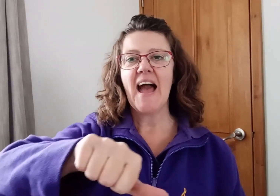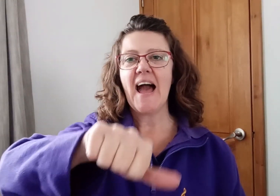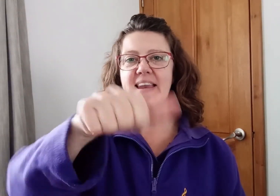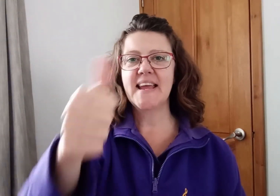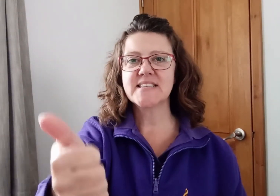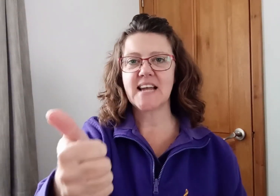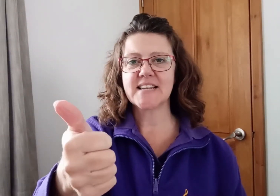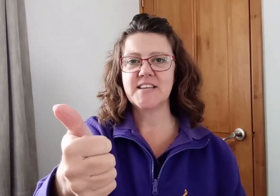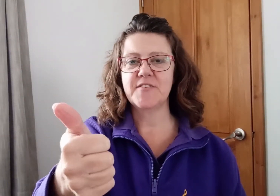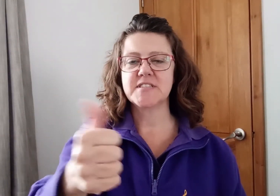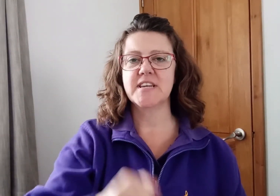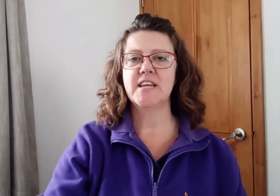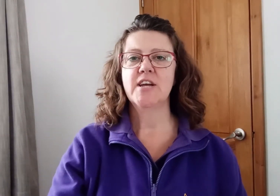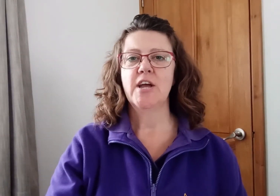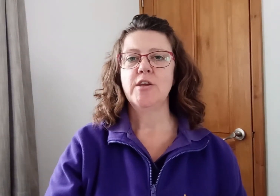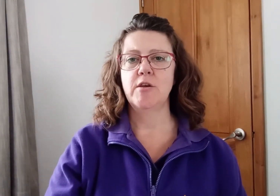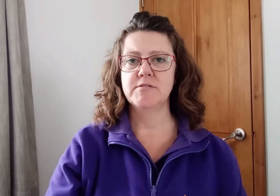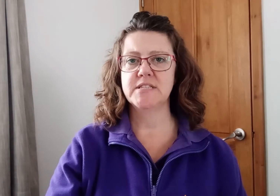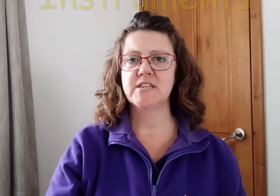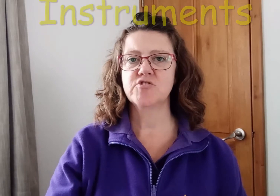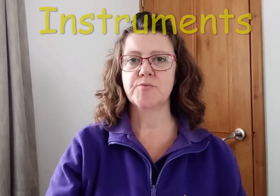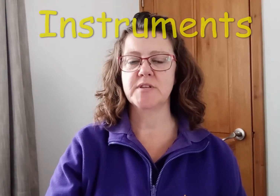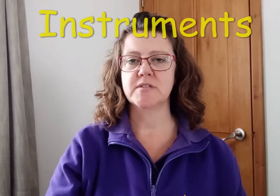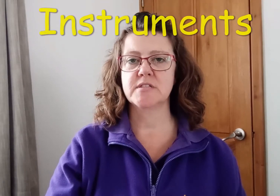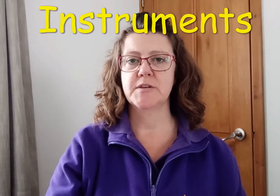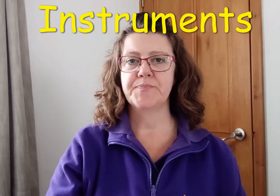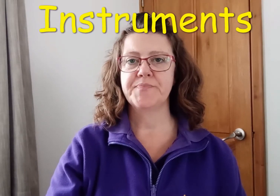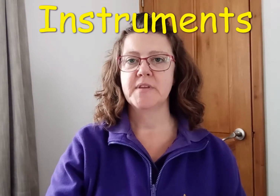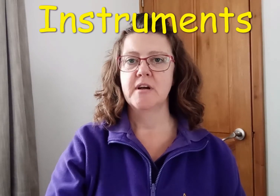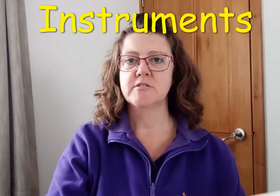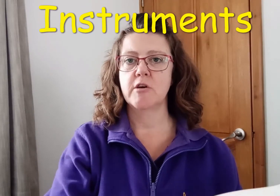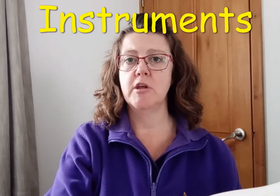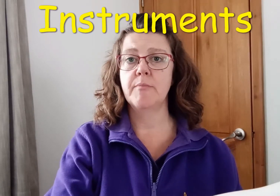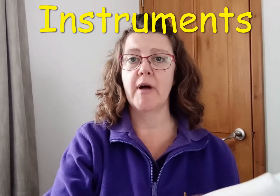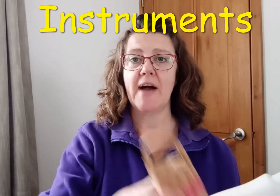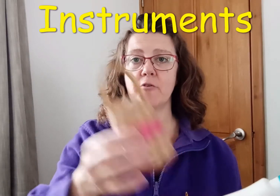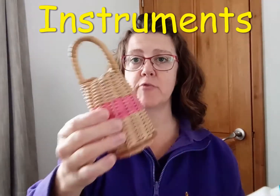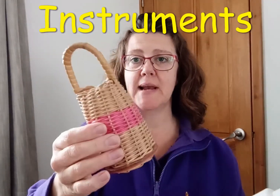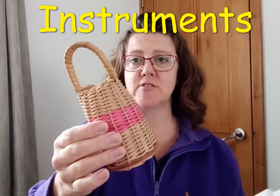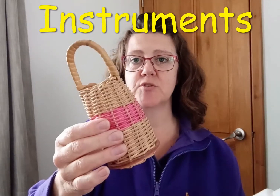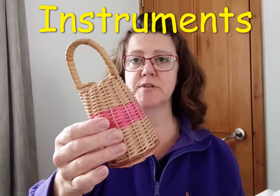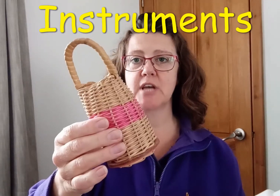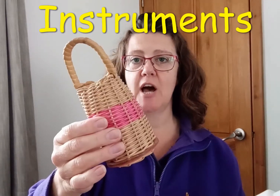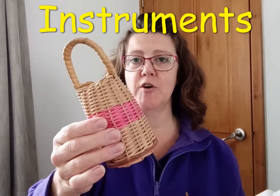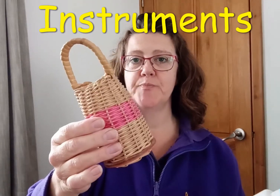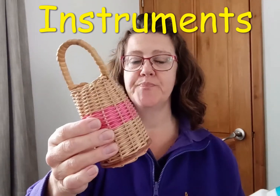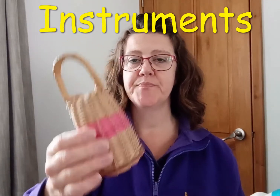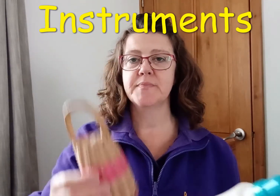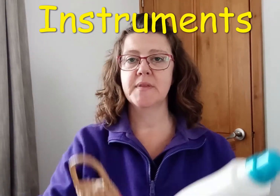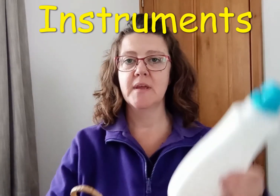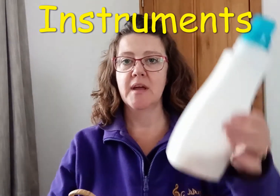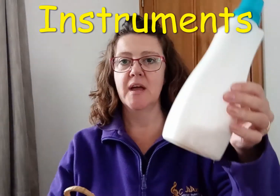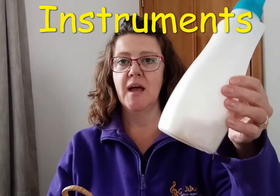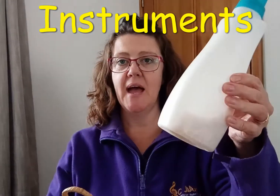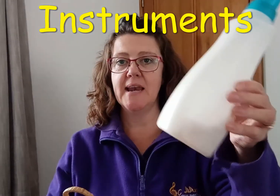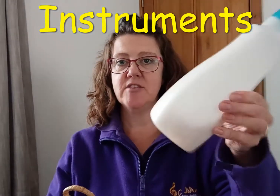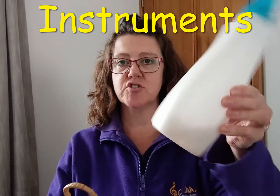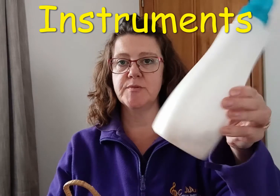Our next activity uses instruments. So you might have a real instrument at home, an instrument that